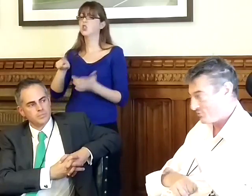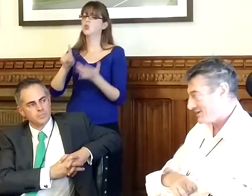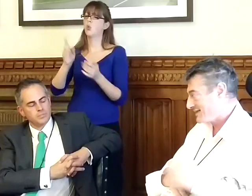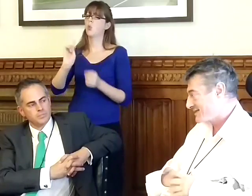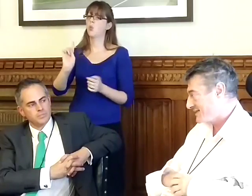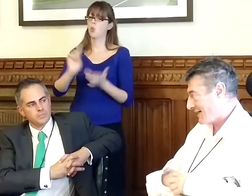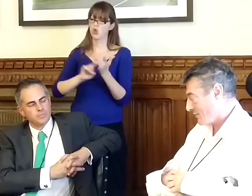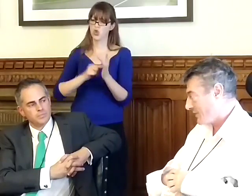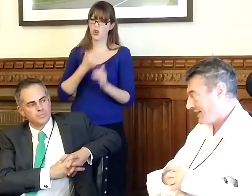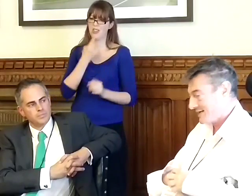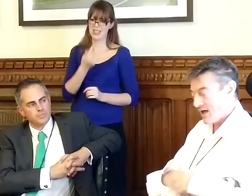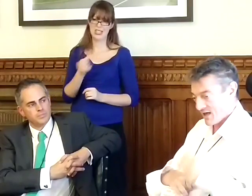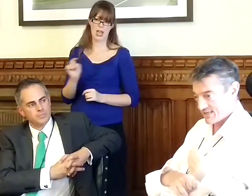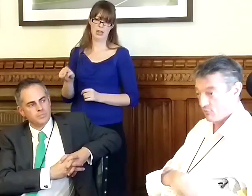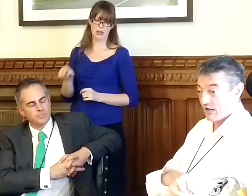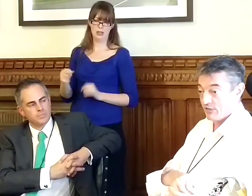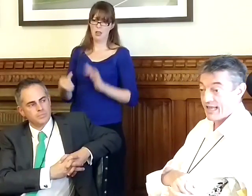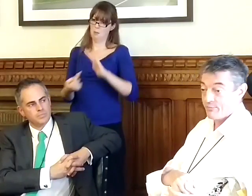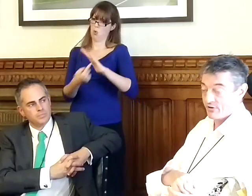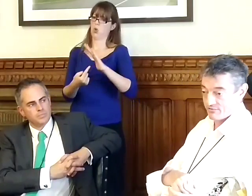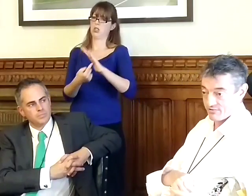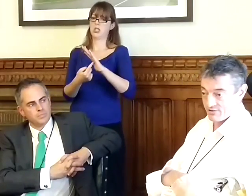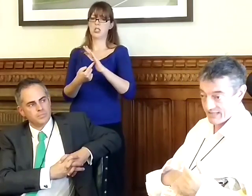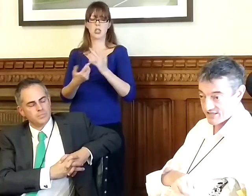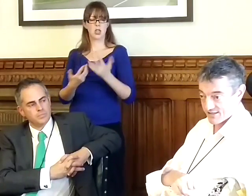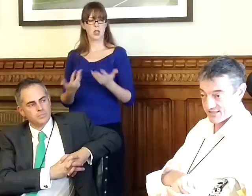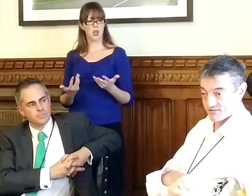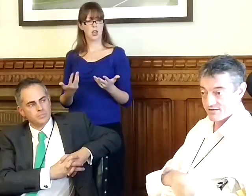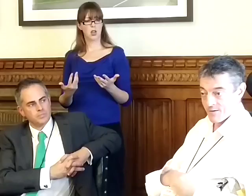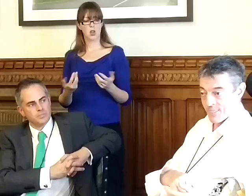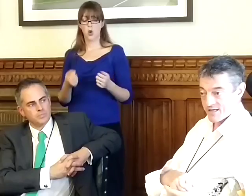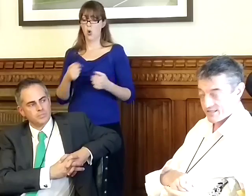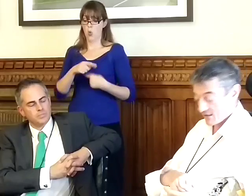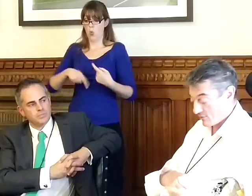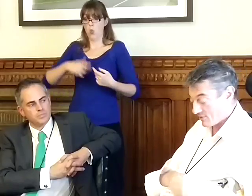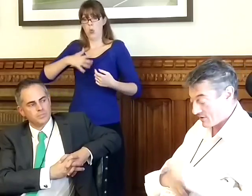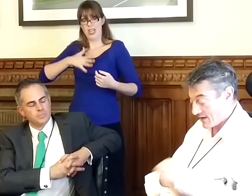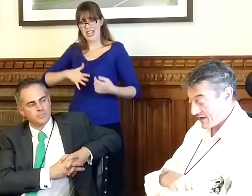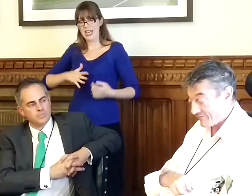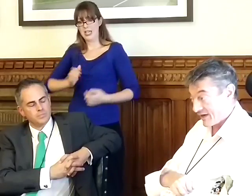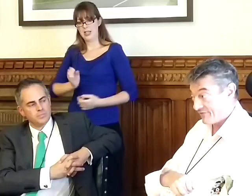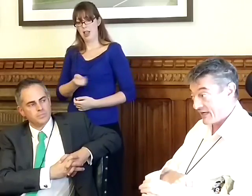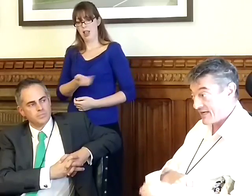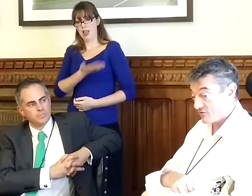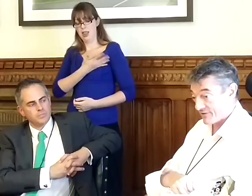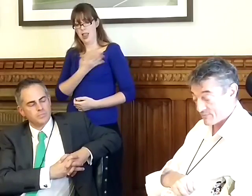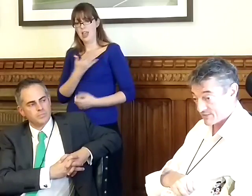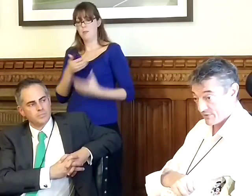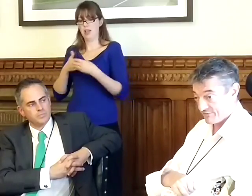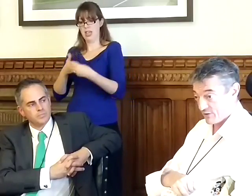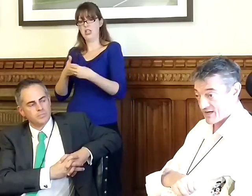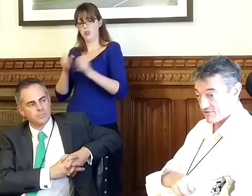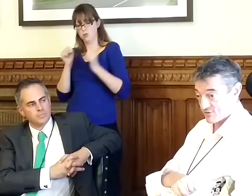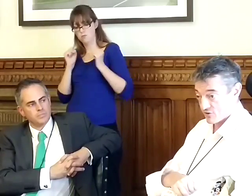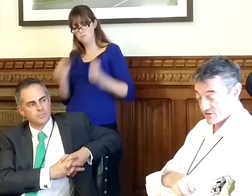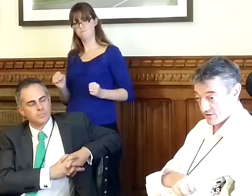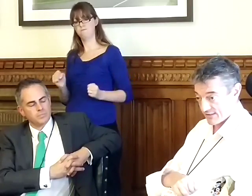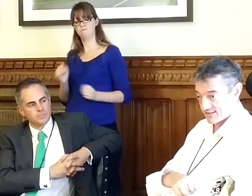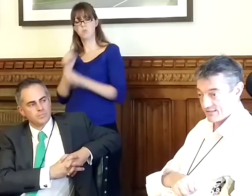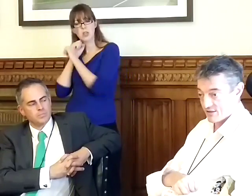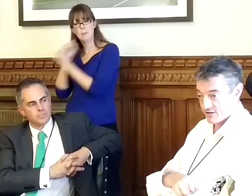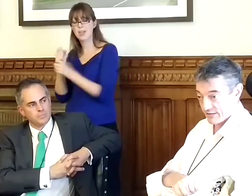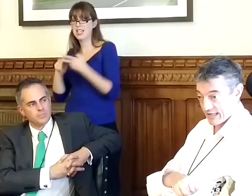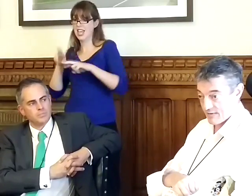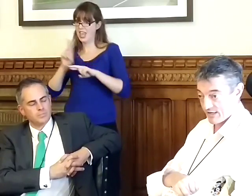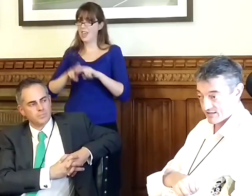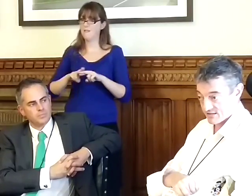important today, that we need as well Labour leaders to if the leader of Hammersmith and Fulham Council can